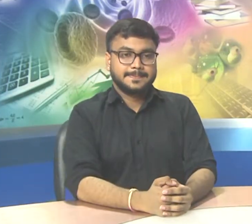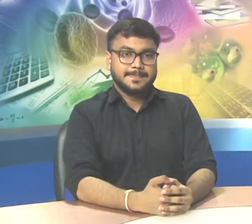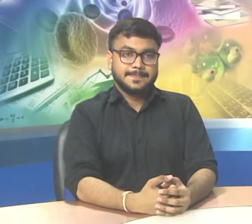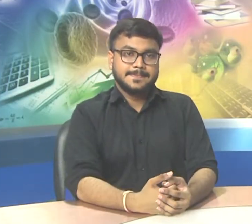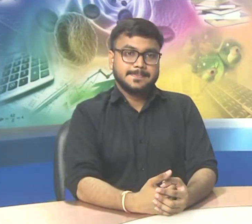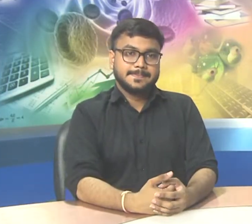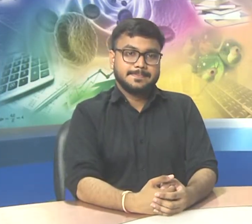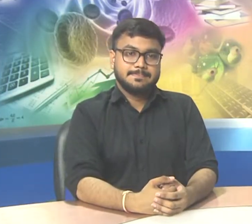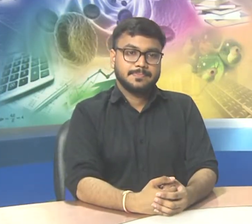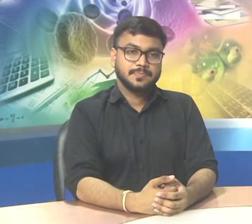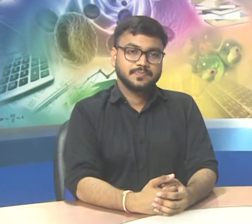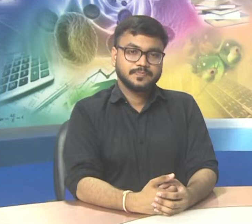defecation.